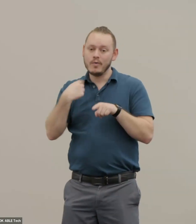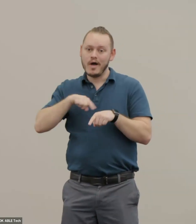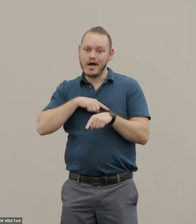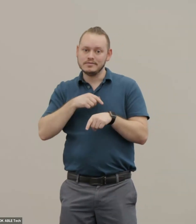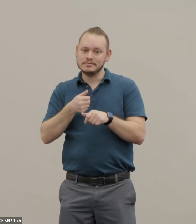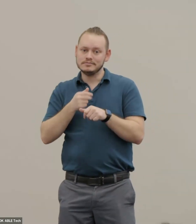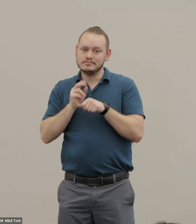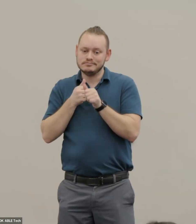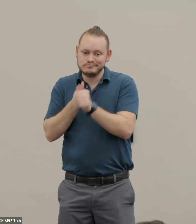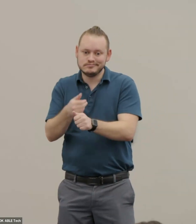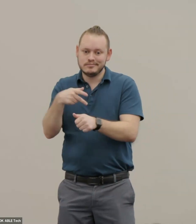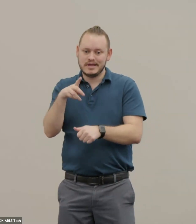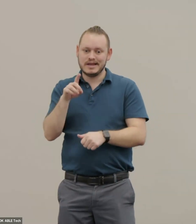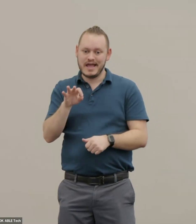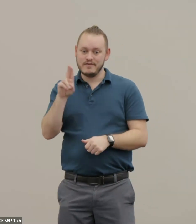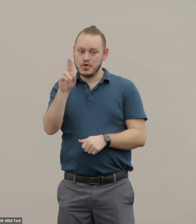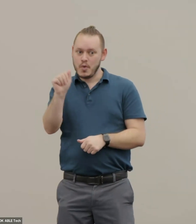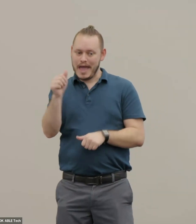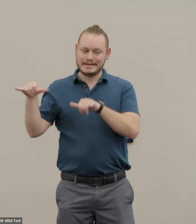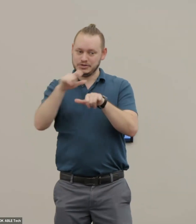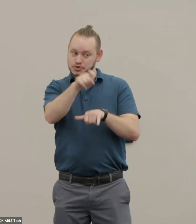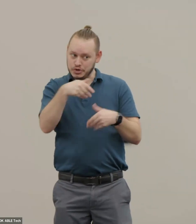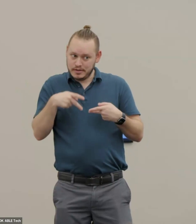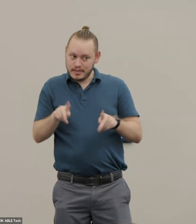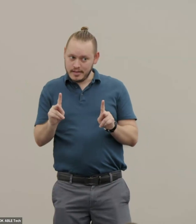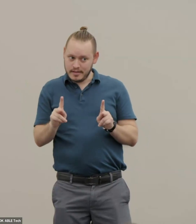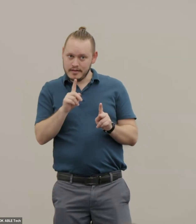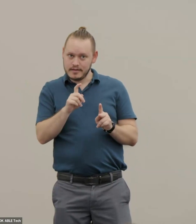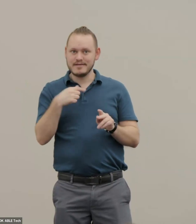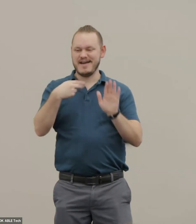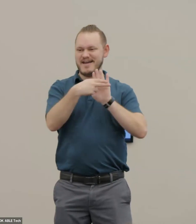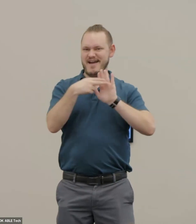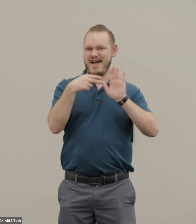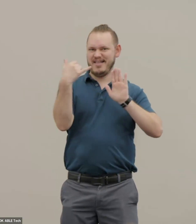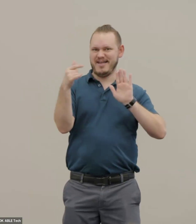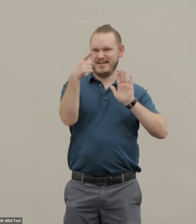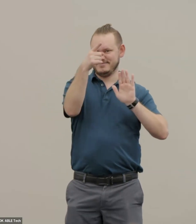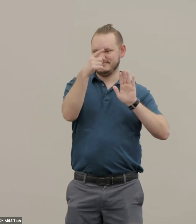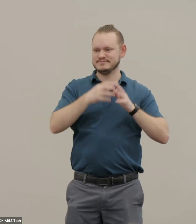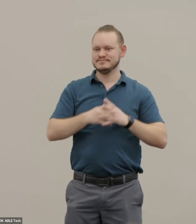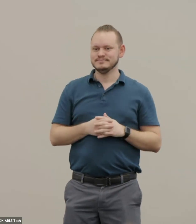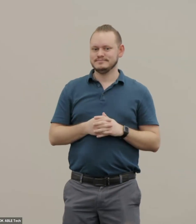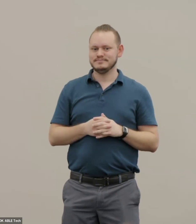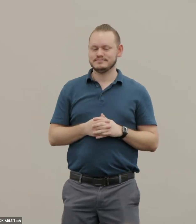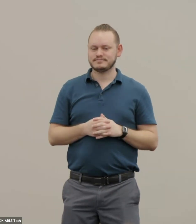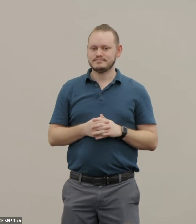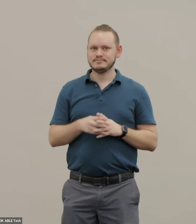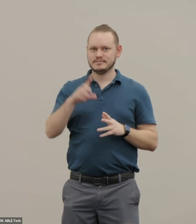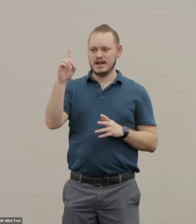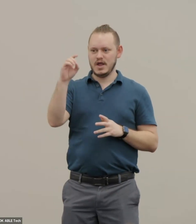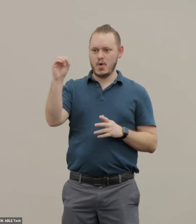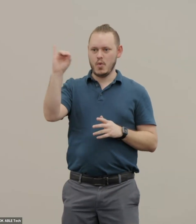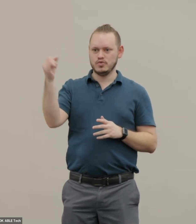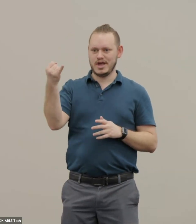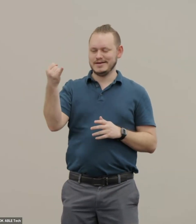use PDF UA as a standard. And I highlighted this section. The DOJ declined